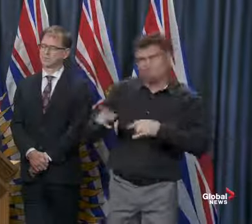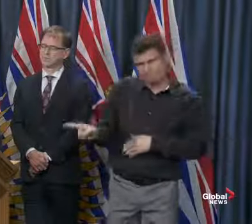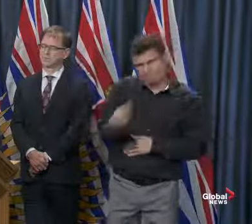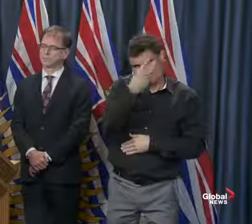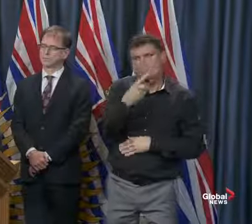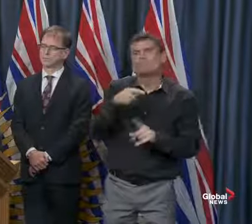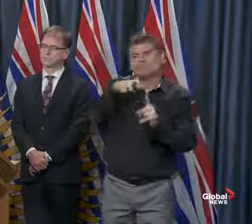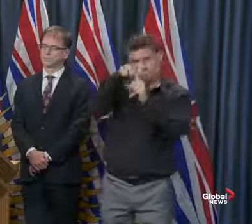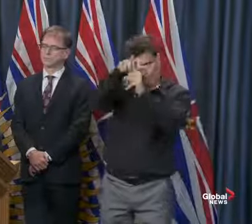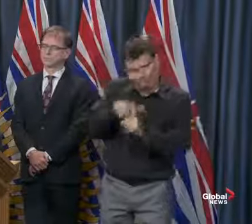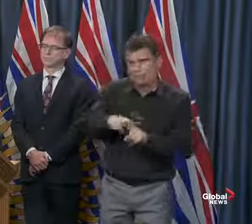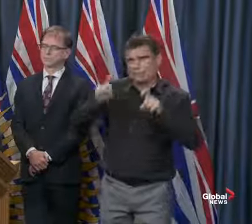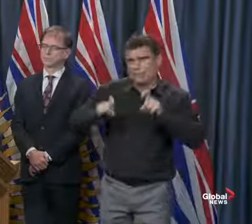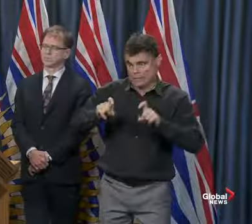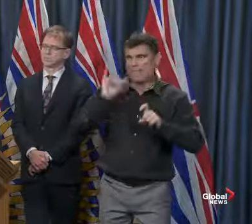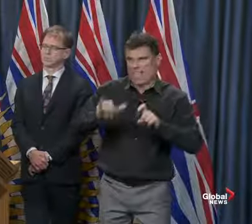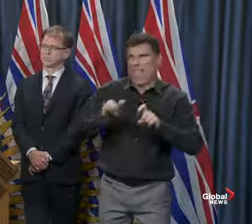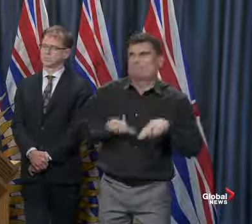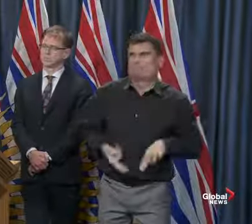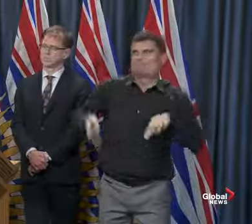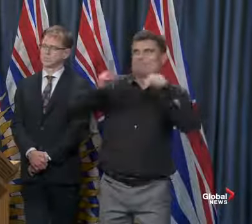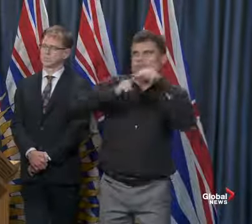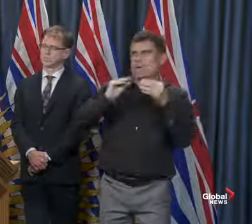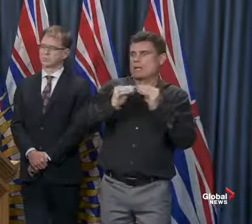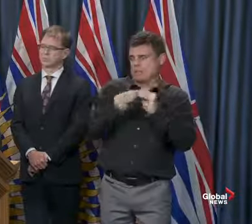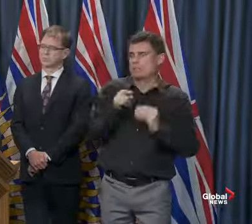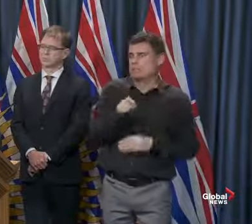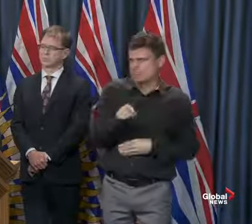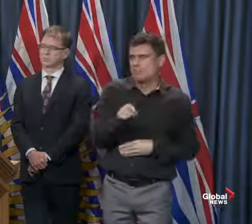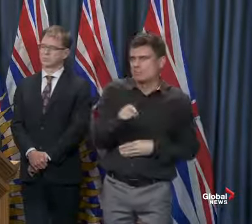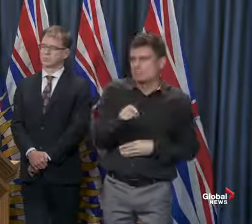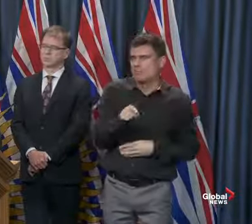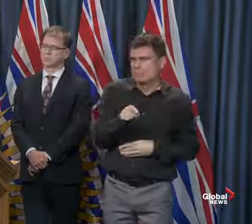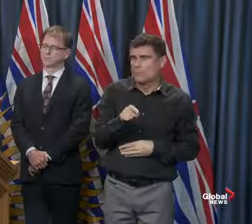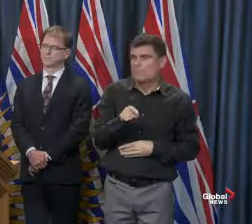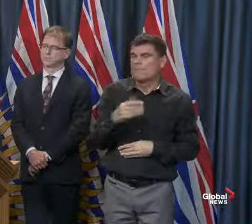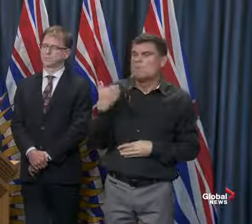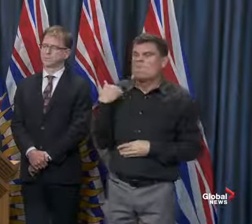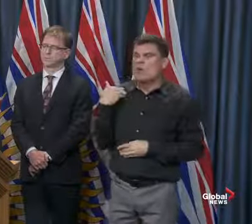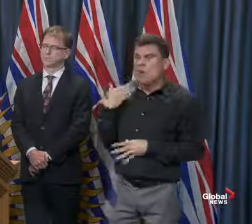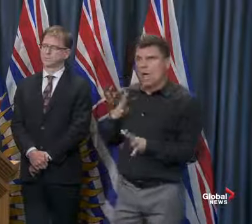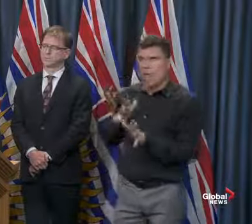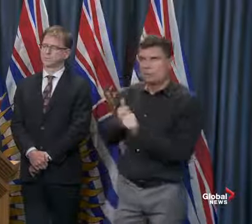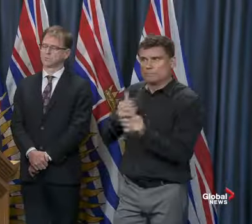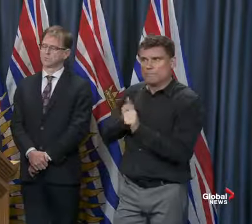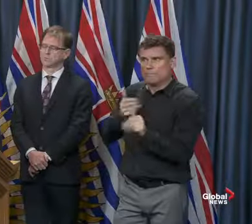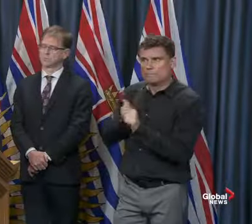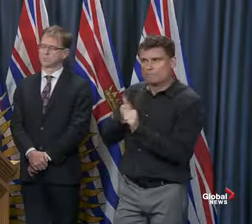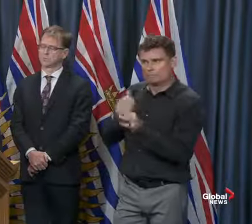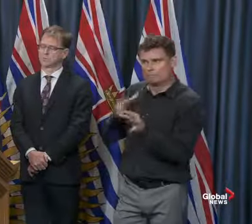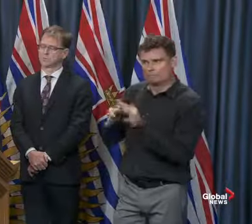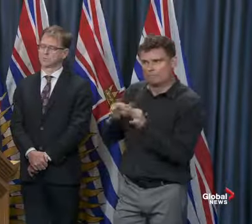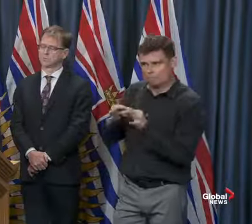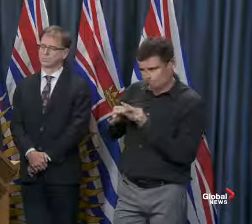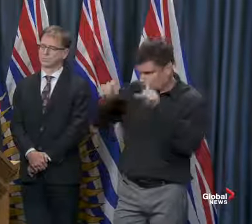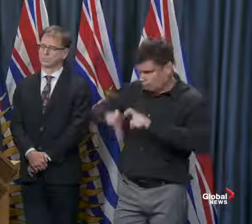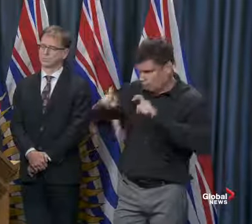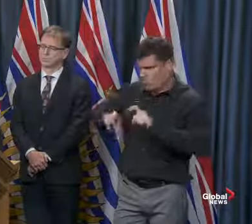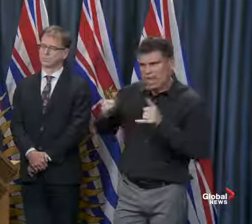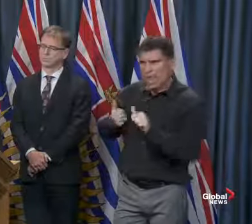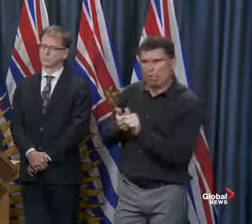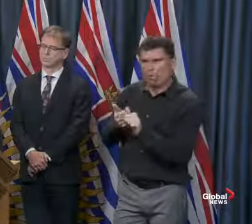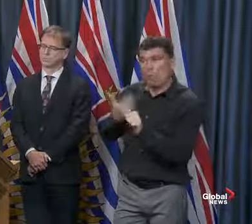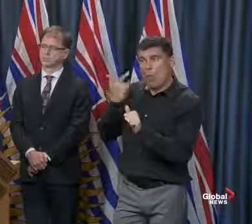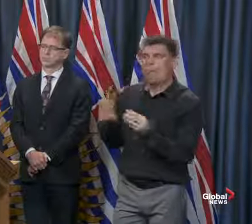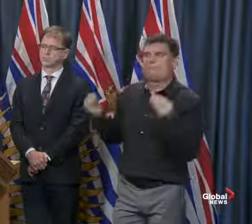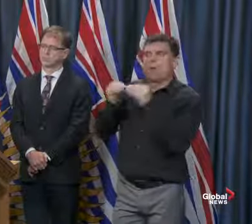requesting testing over the last few days. So we are several days behind now. And the lab is working at capacity, but we are adding